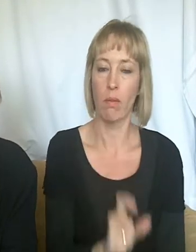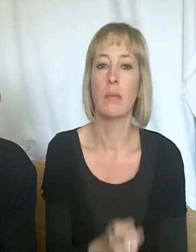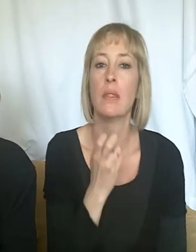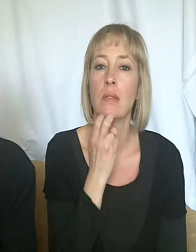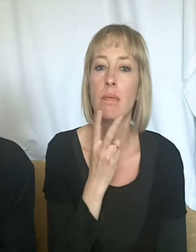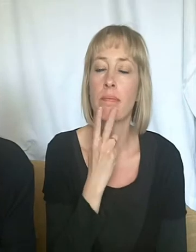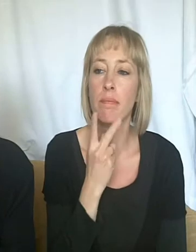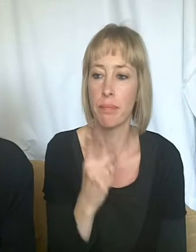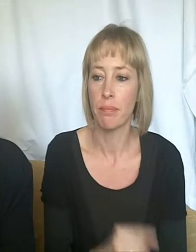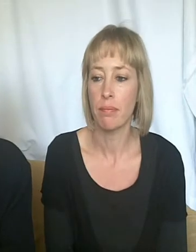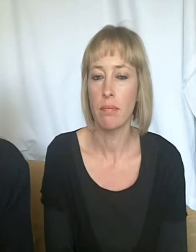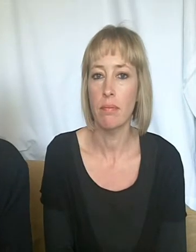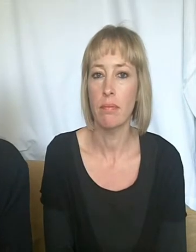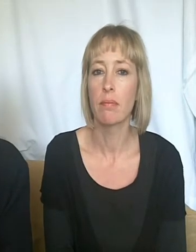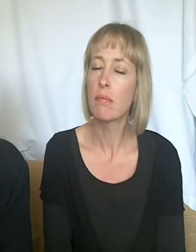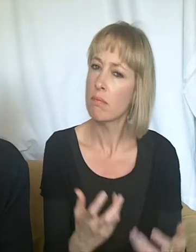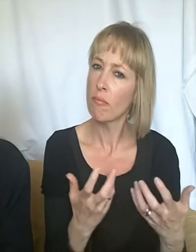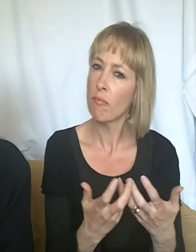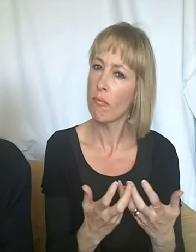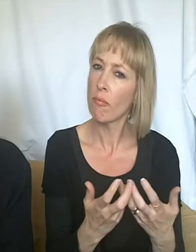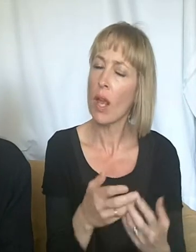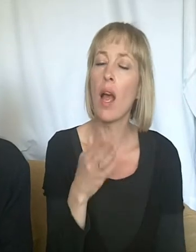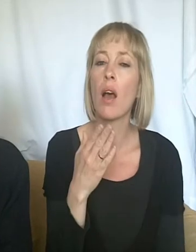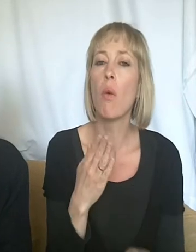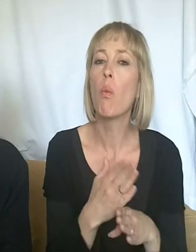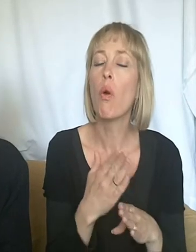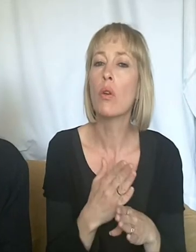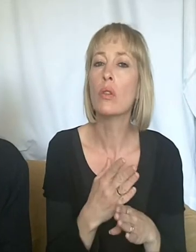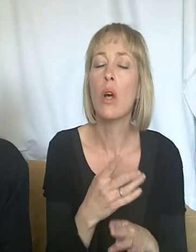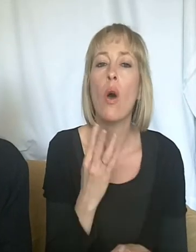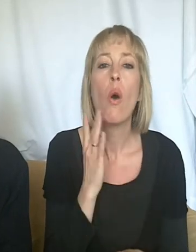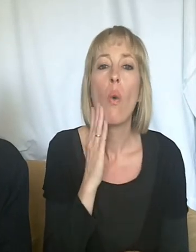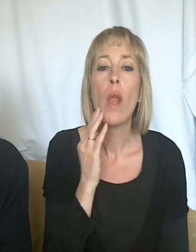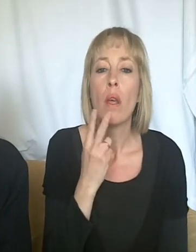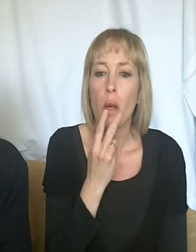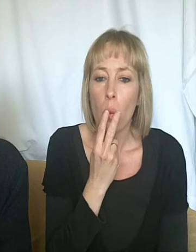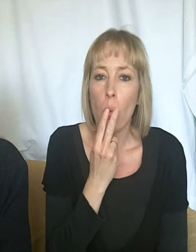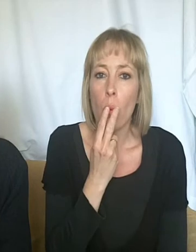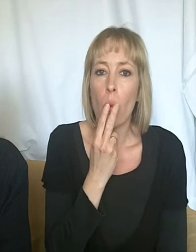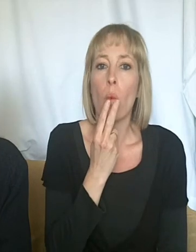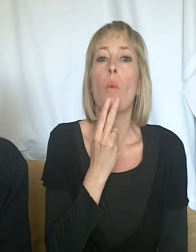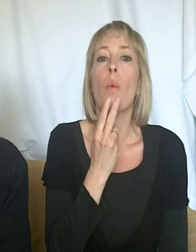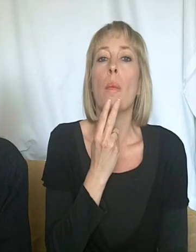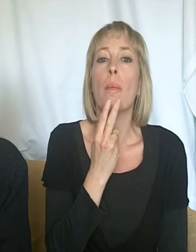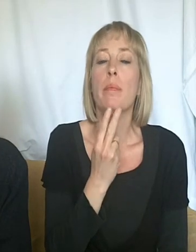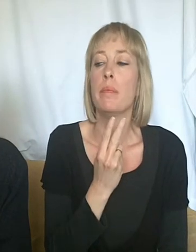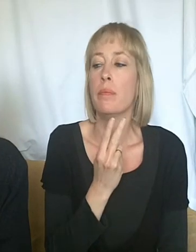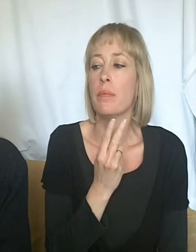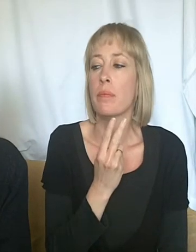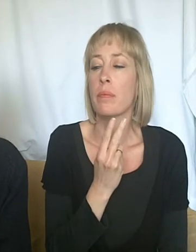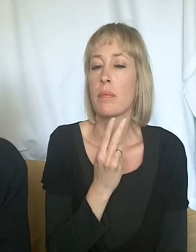electronic cigarette. And how it works is, as you draw on the tip,